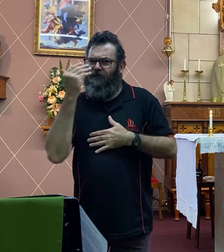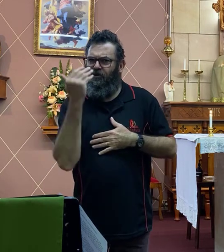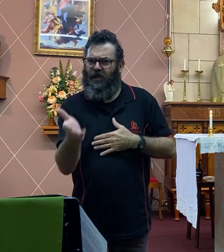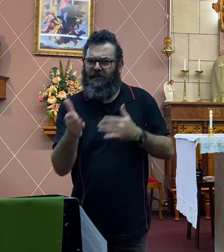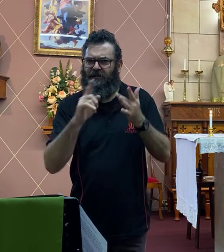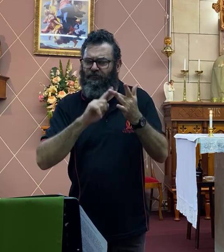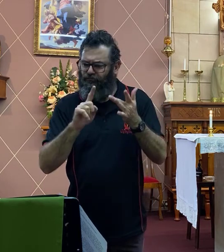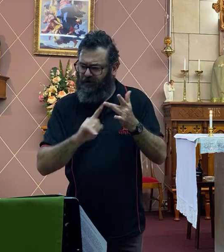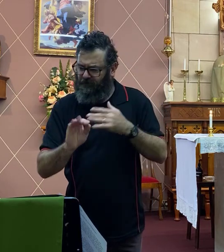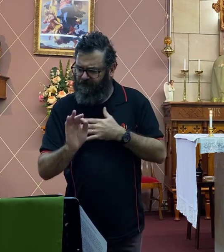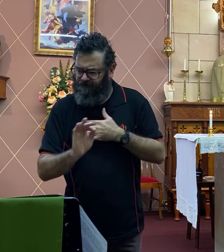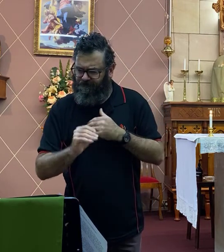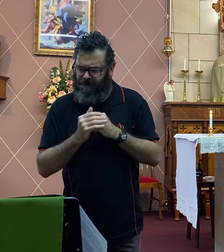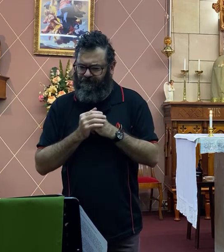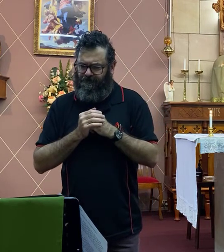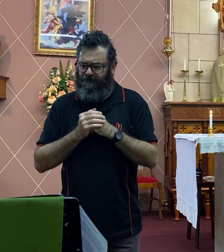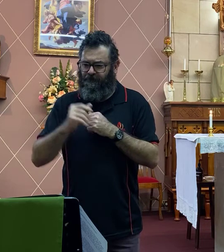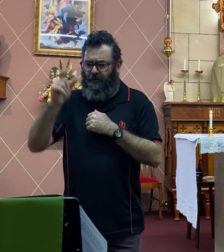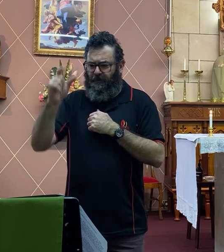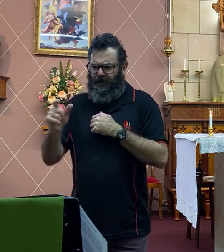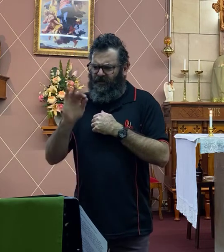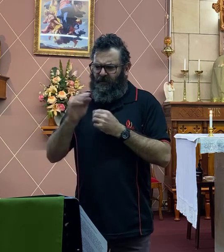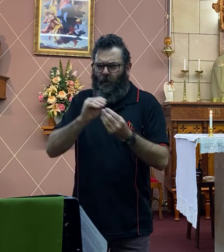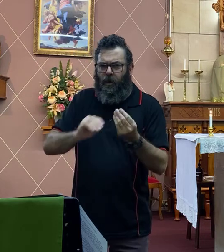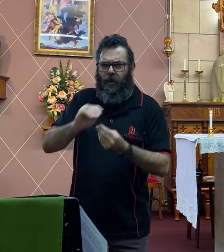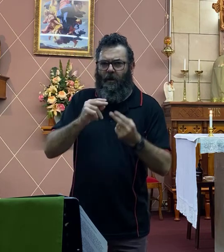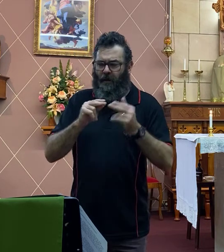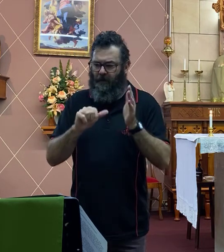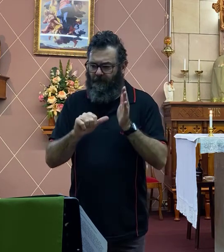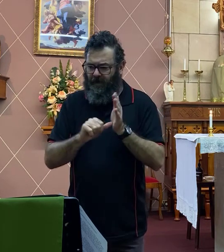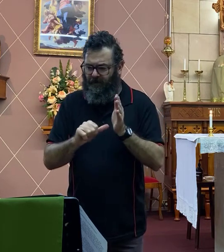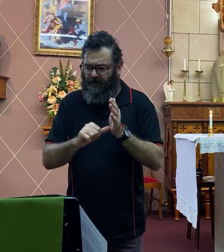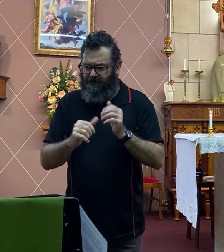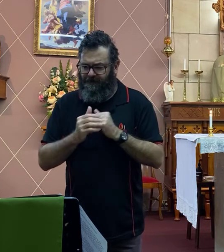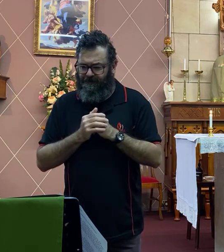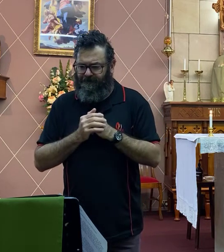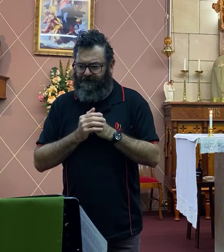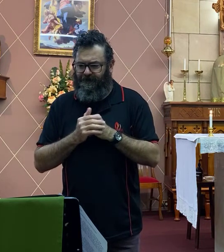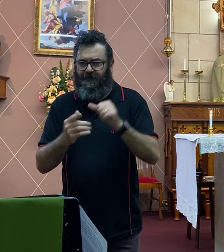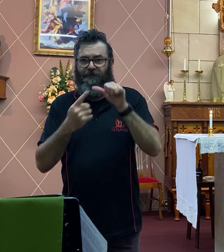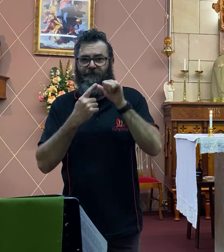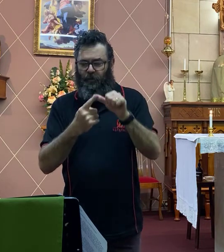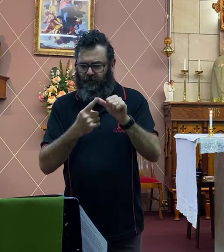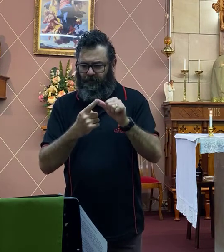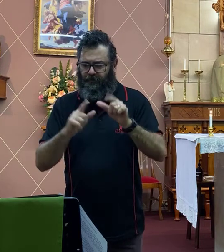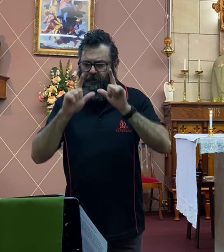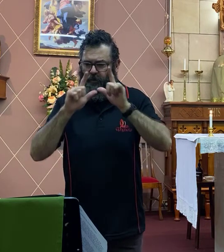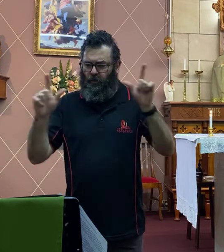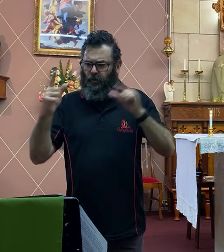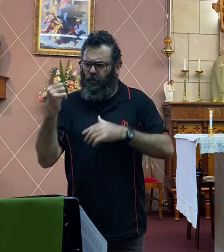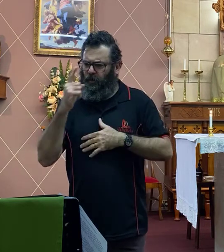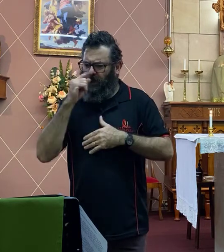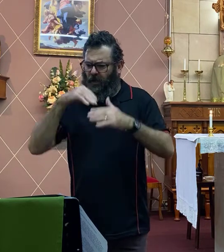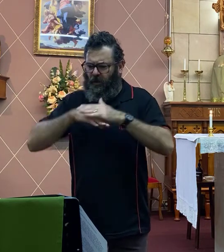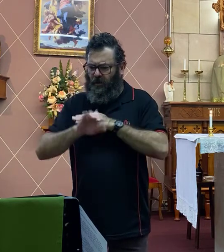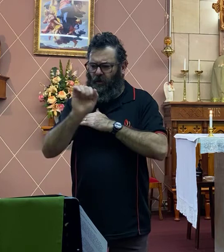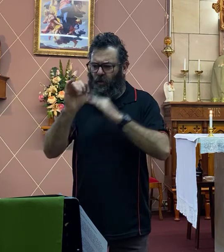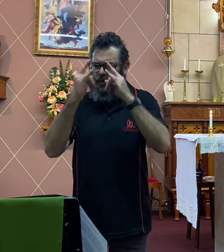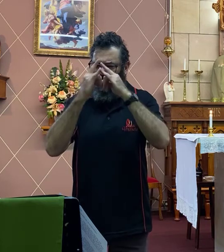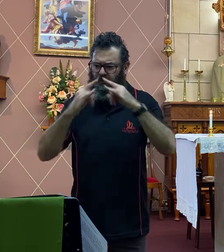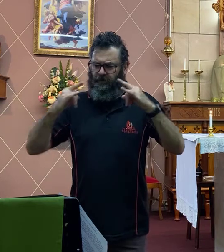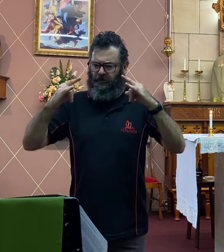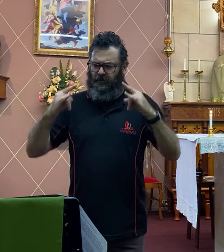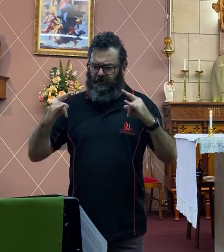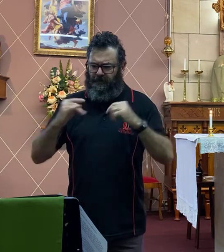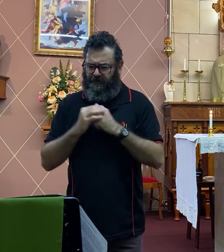things without charging interest? A person that does not fiddle with money? Response, Lord, who